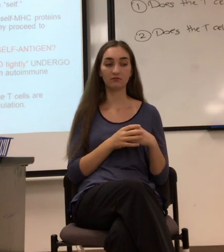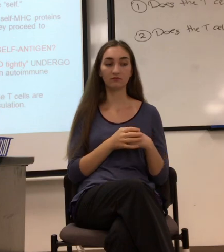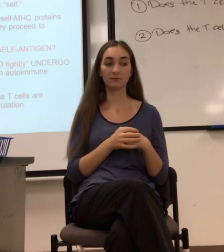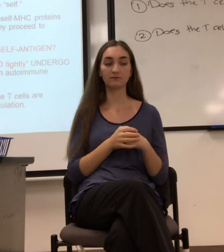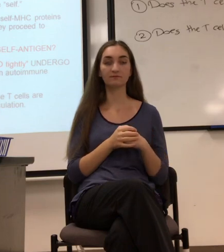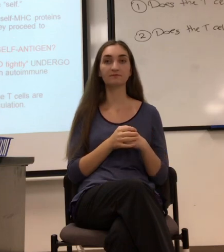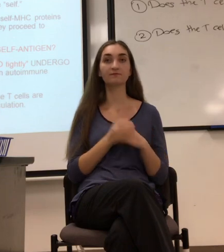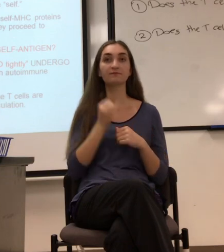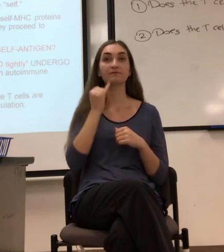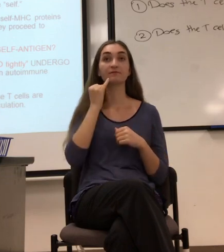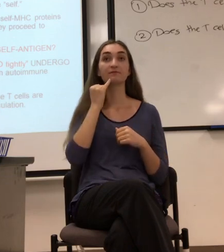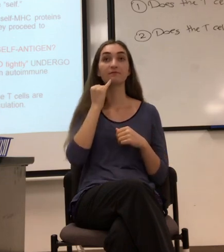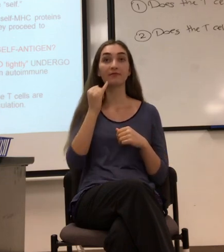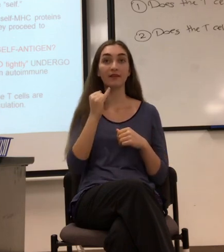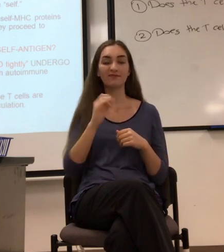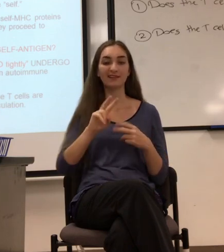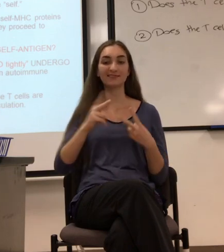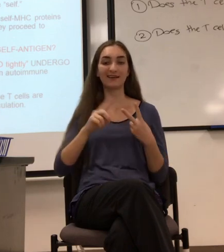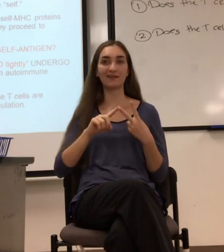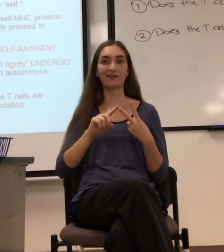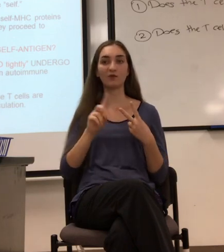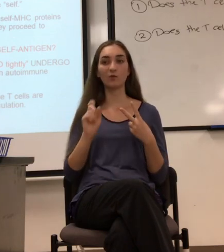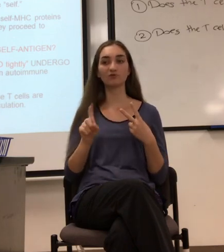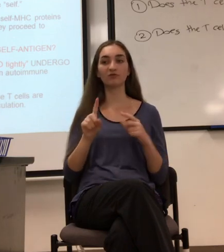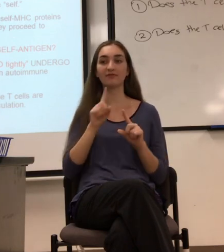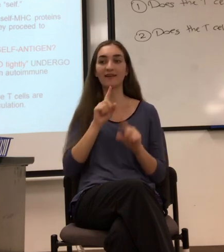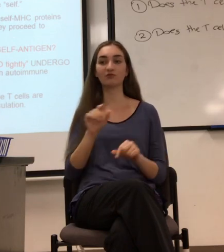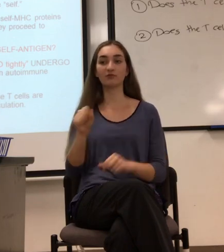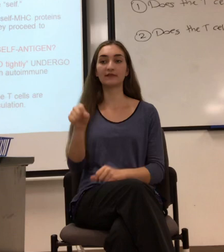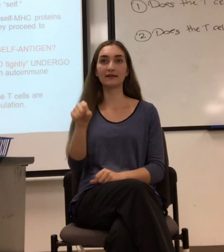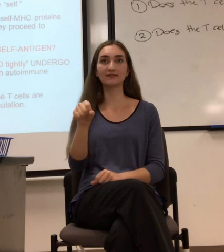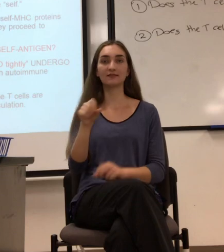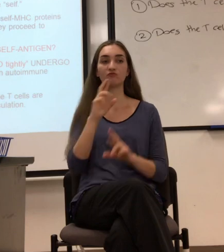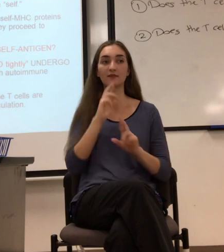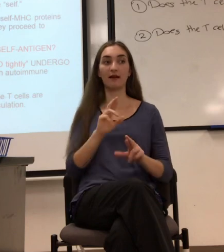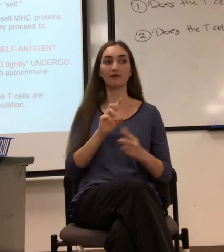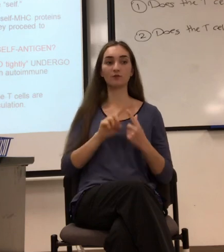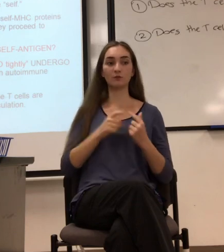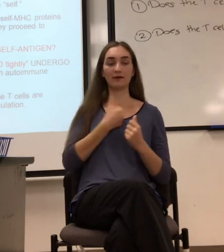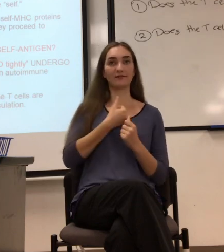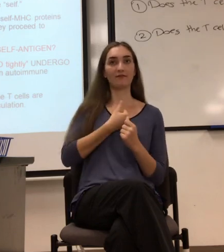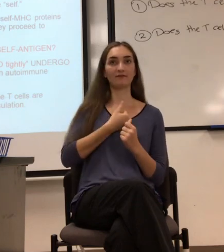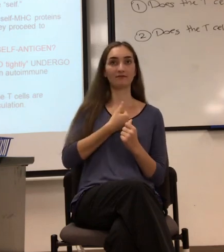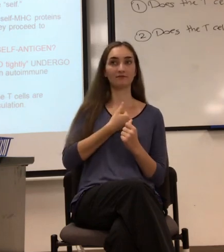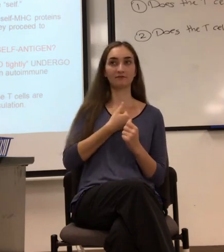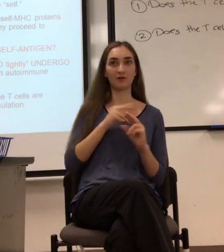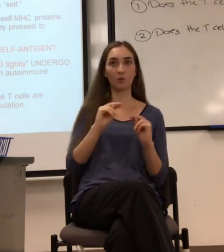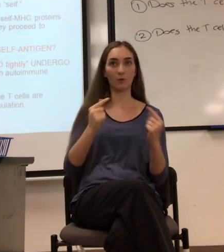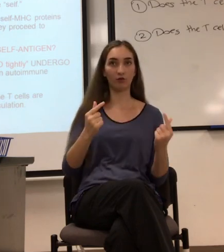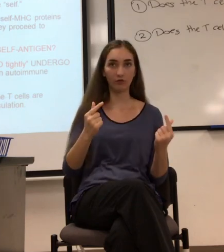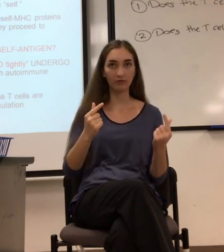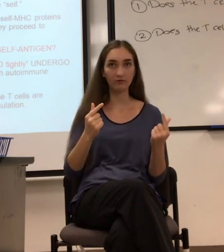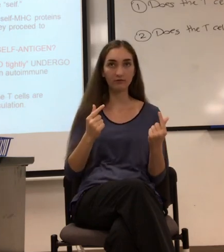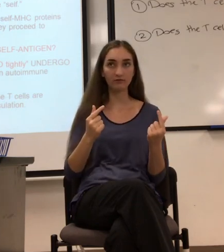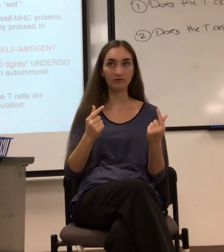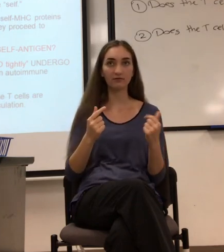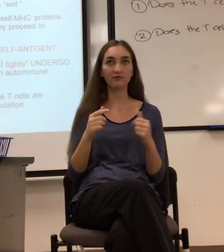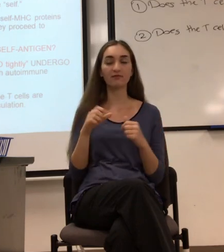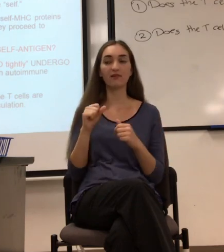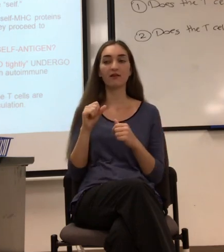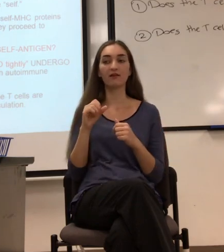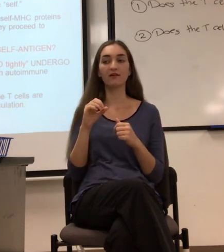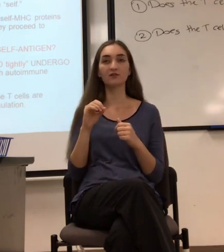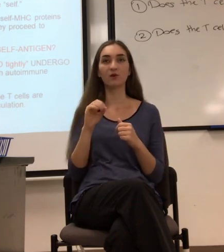if the answer is yes, you react to yourself, that's no good. So, yes will